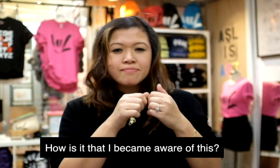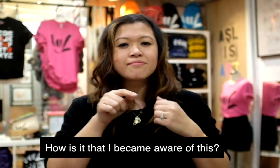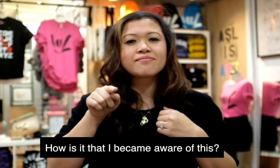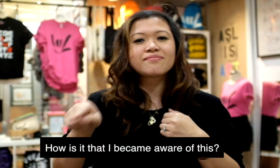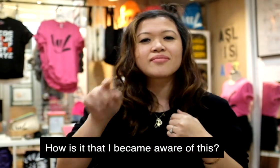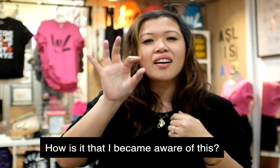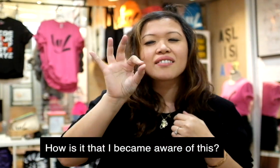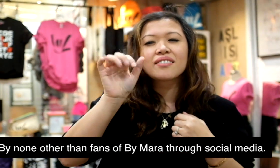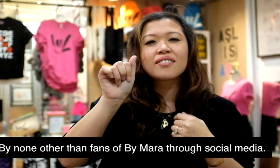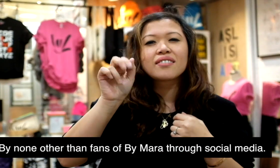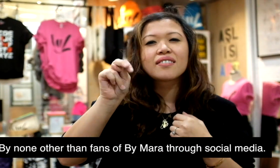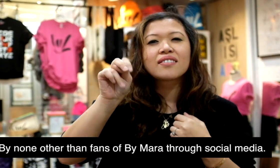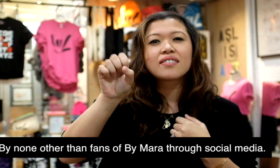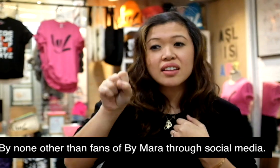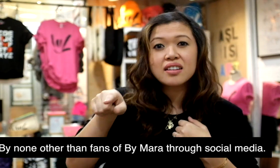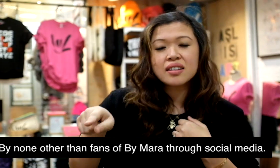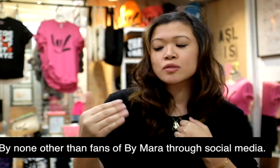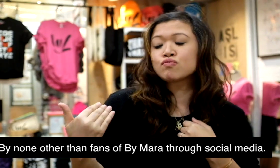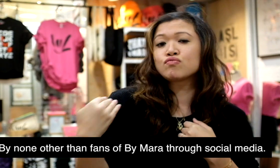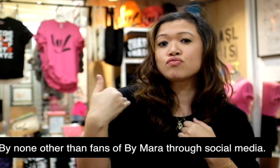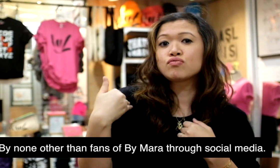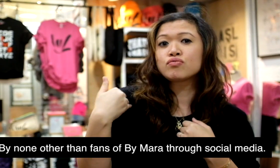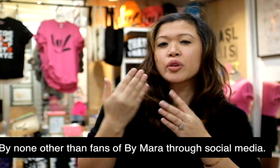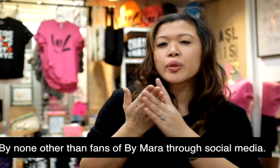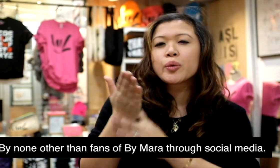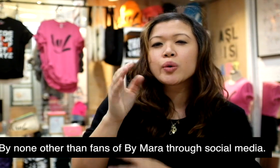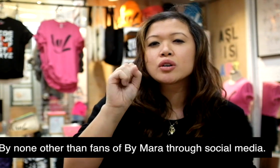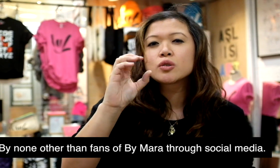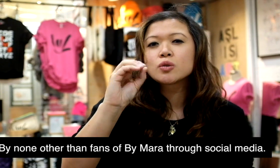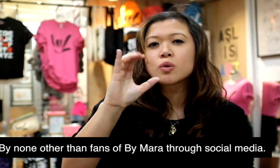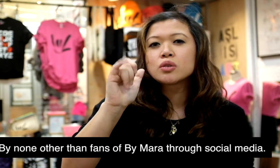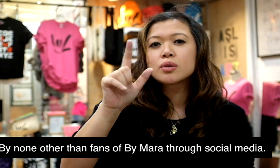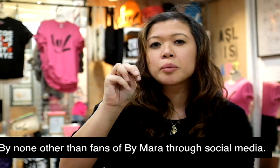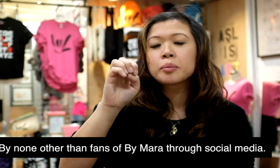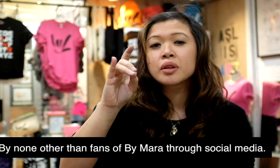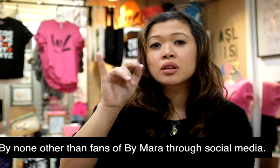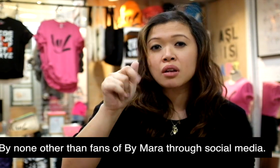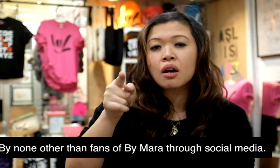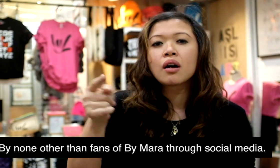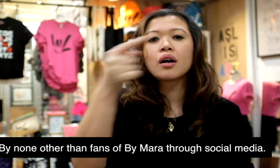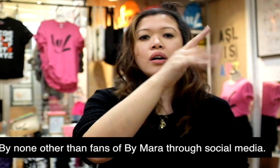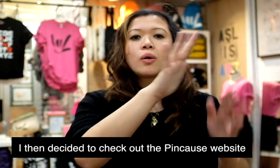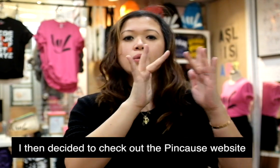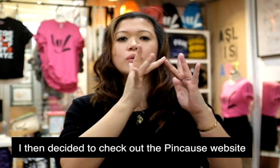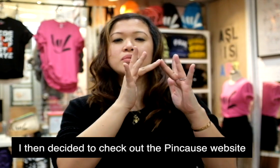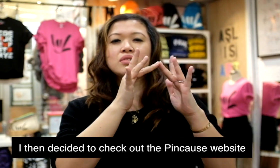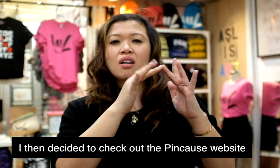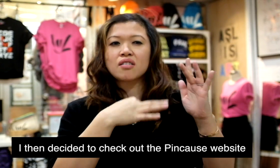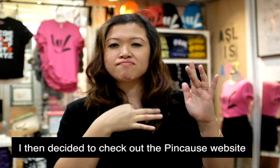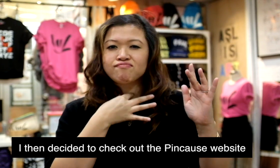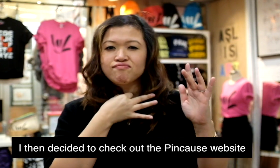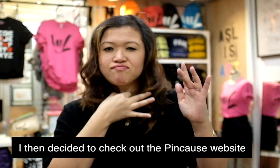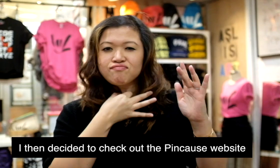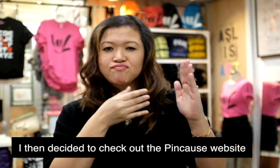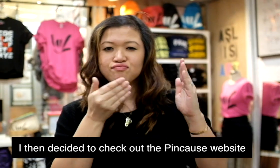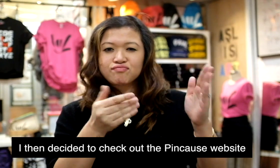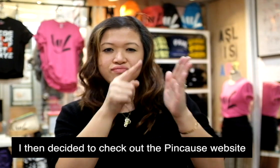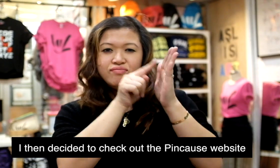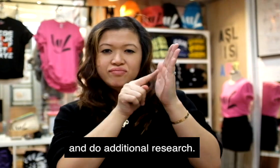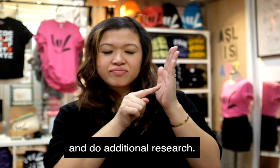How to become aware of this? Well, by other fans of By Mara through social media. They pointed me to their website, so I